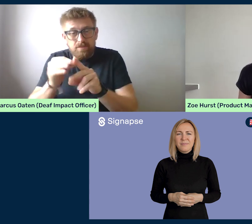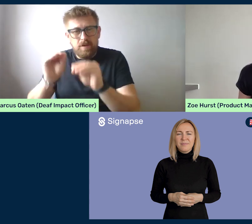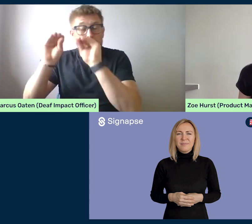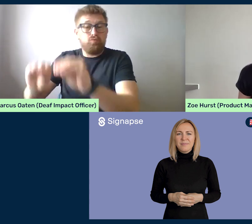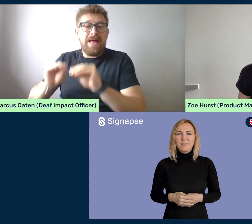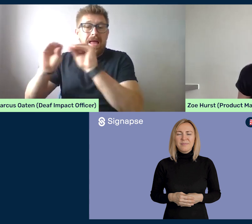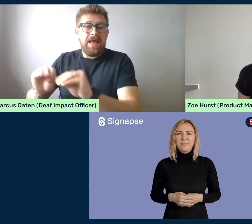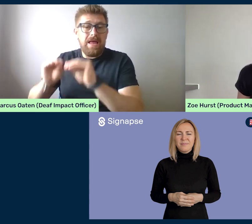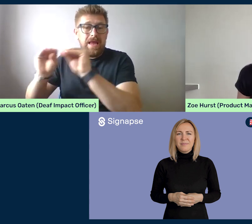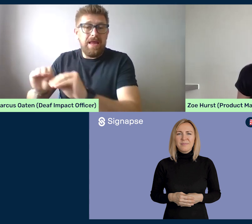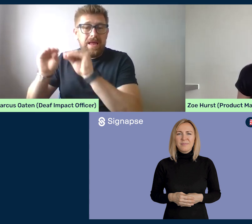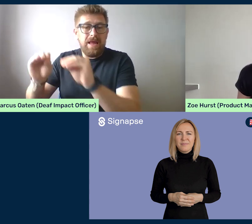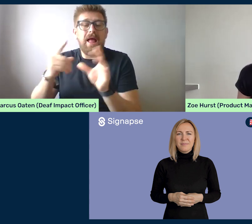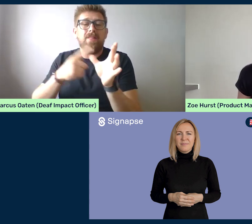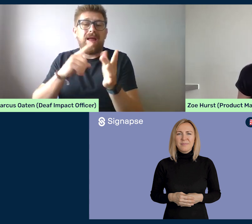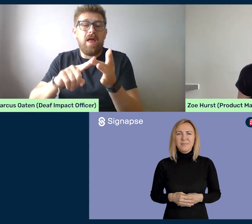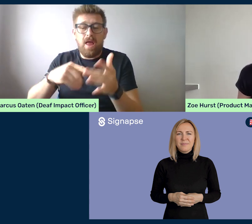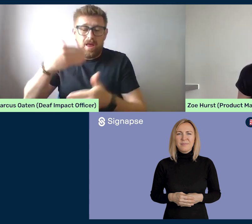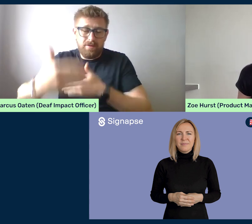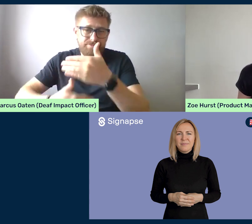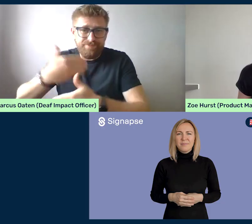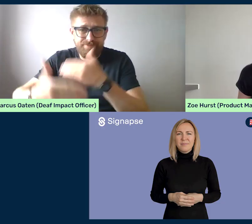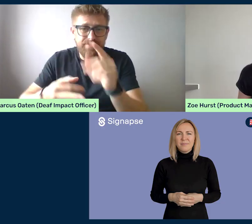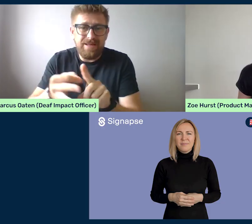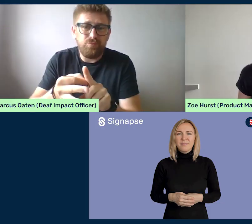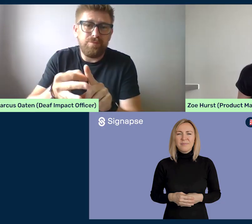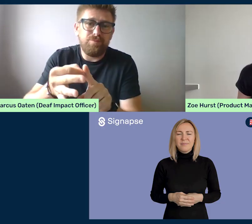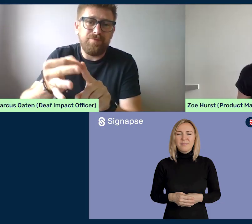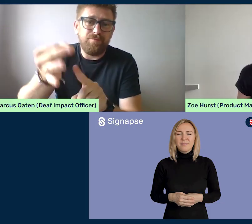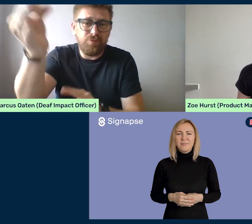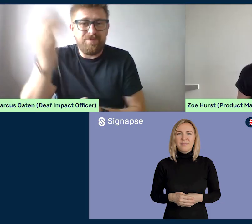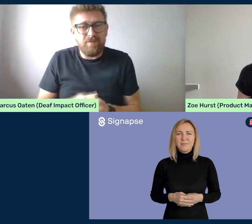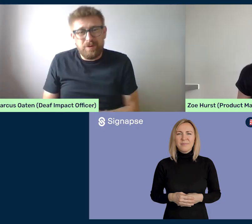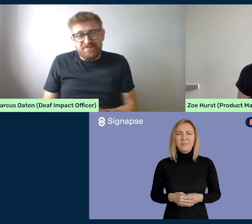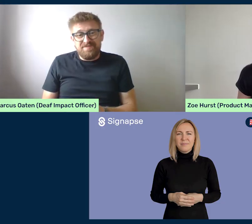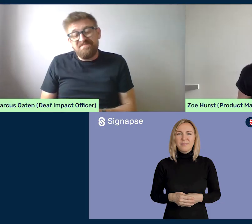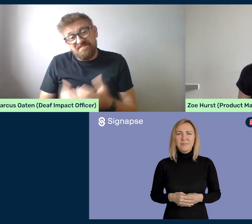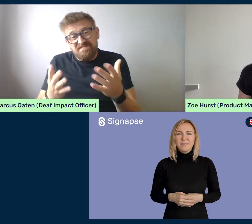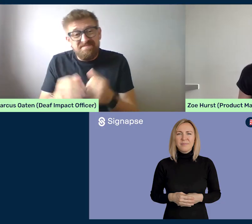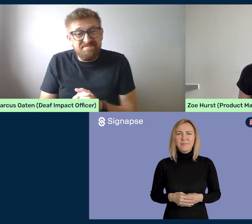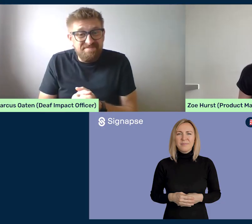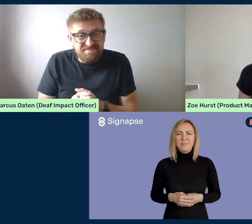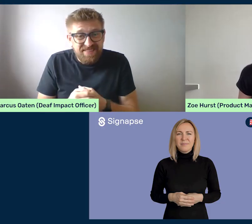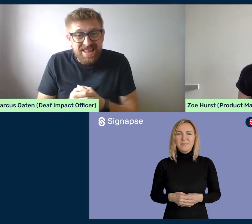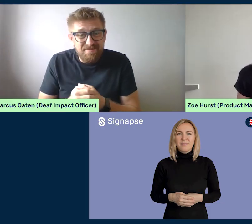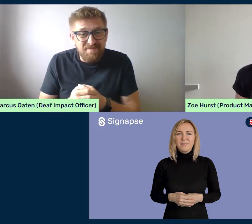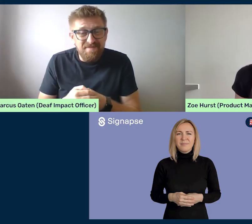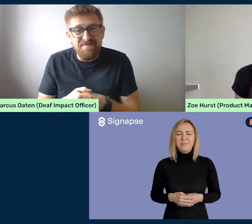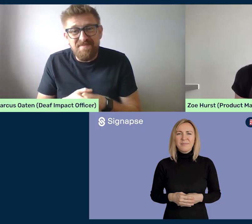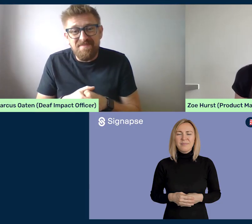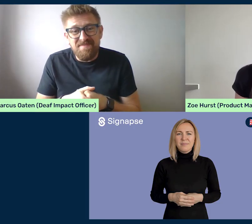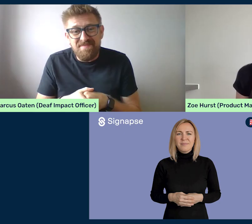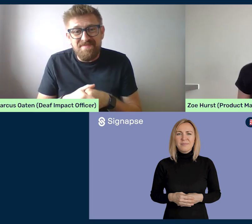we can decide which ways to use better and which ways to train the AI modeling, which leads to overall